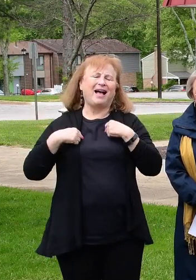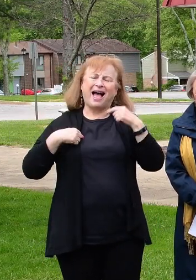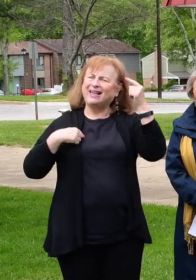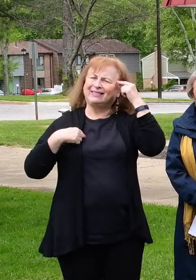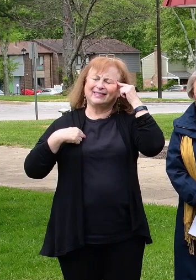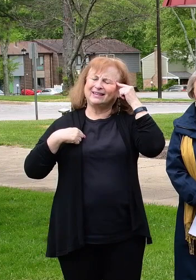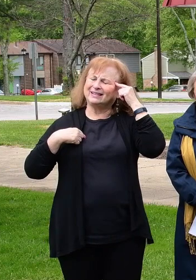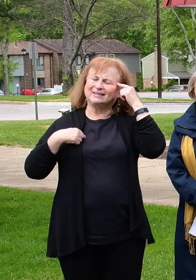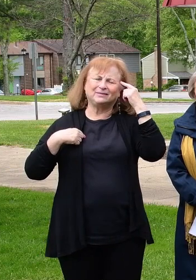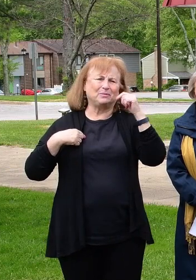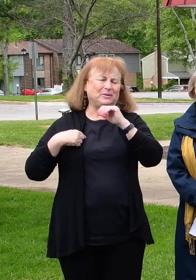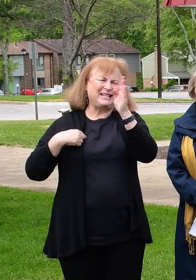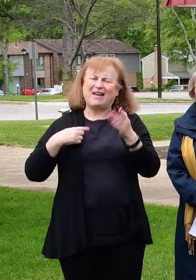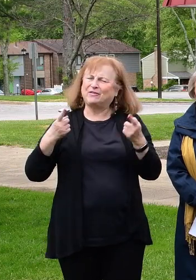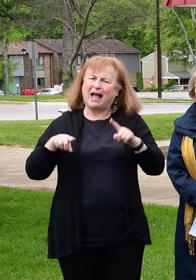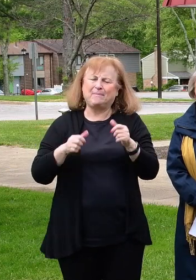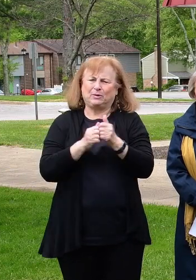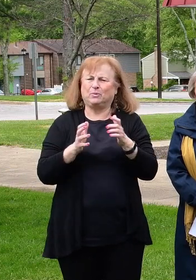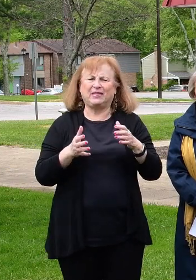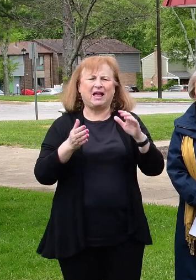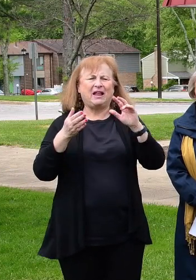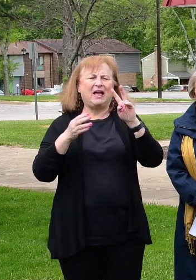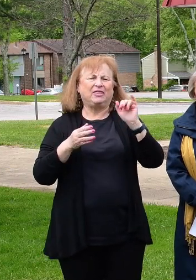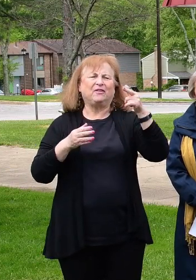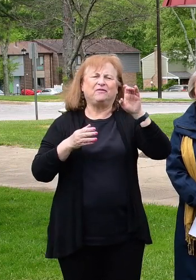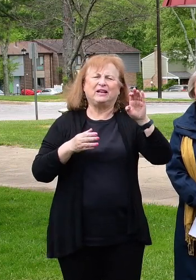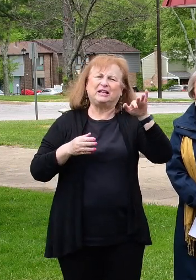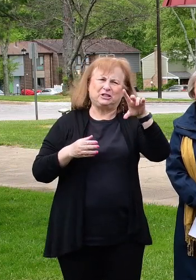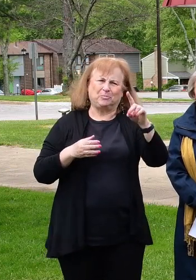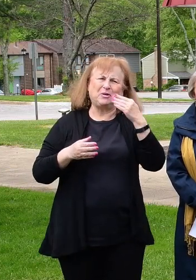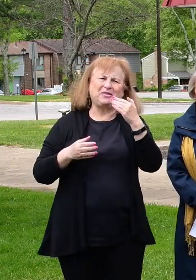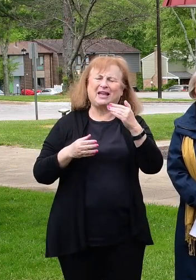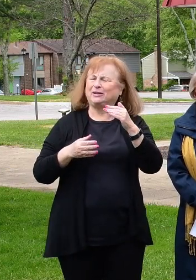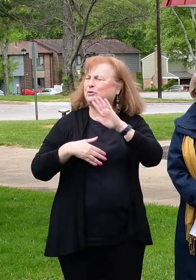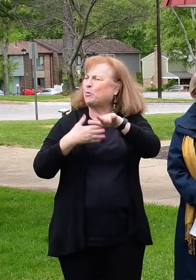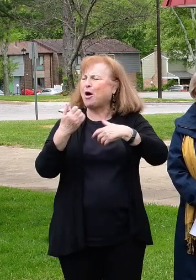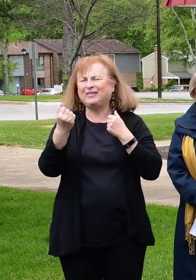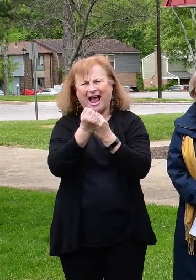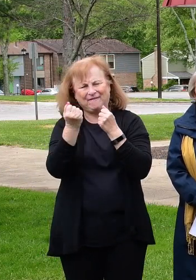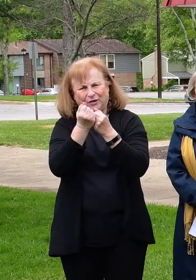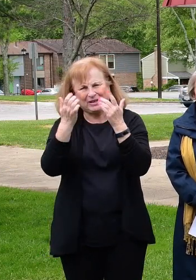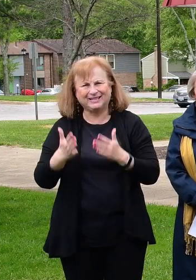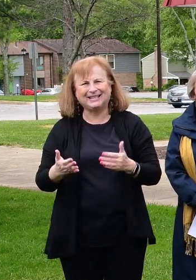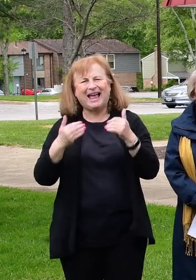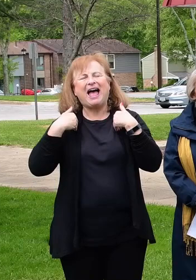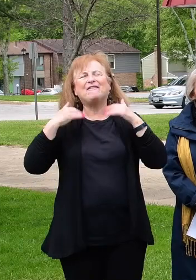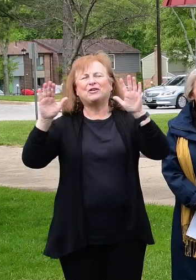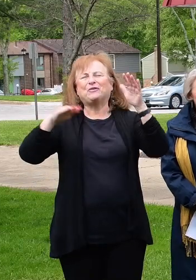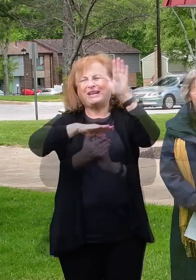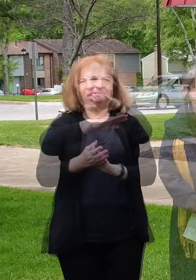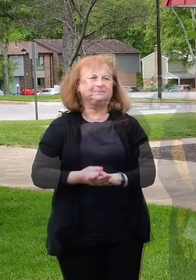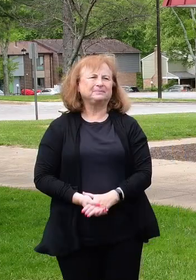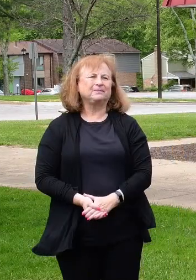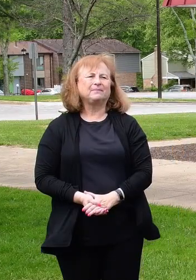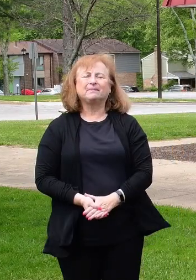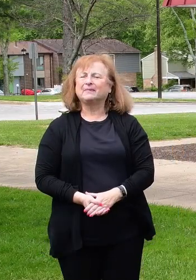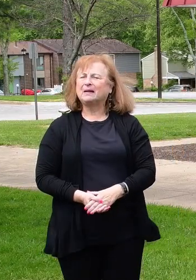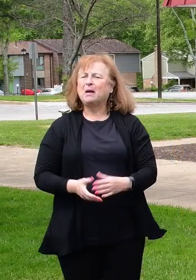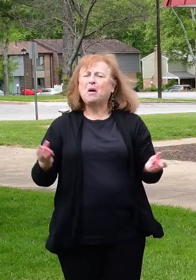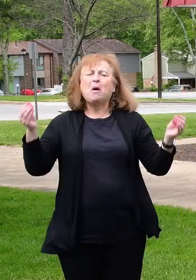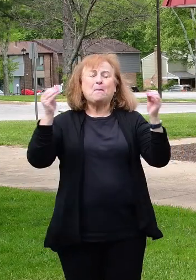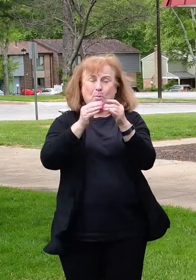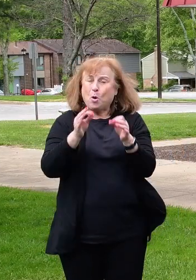think it absolutely would not have happened without the village board as well. So thank you to your advocacy. Have a great afternoon.